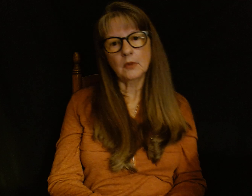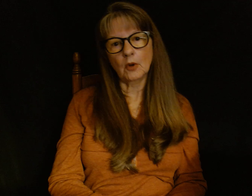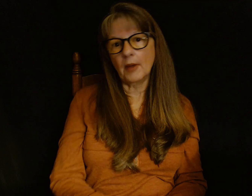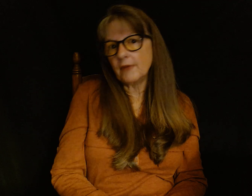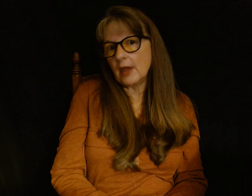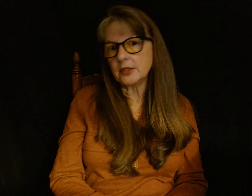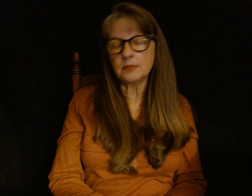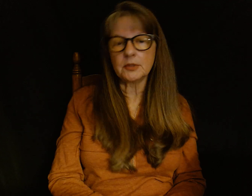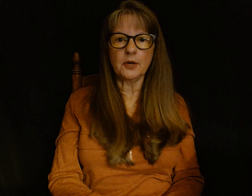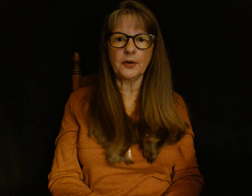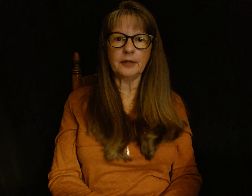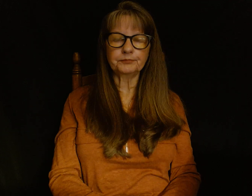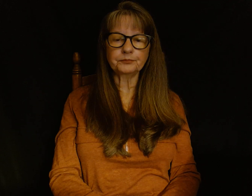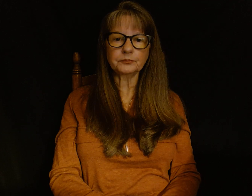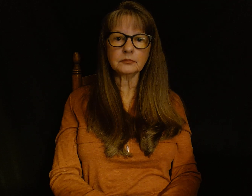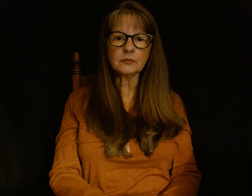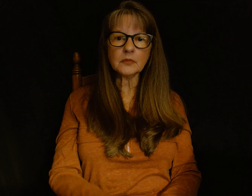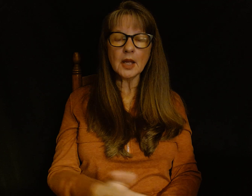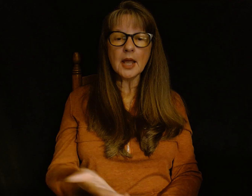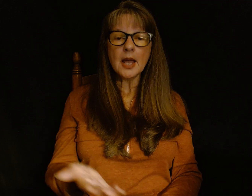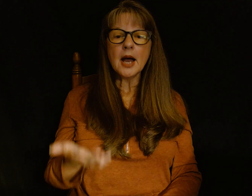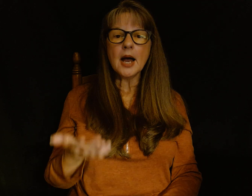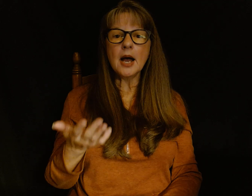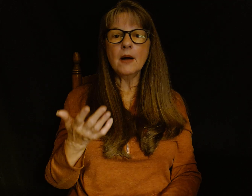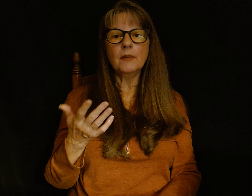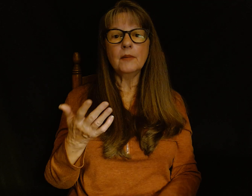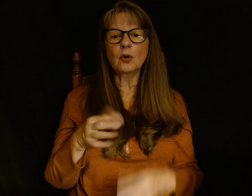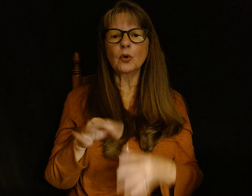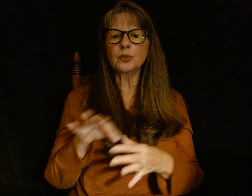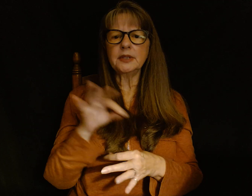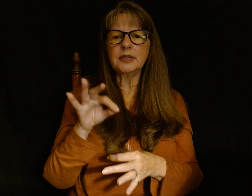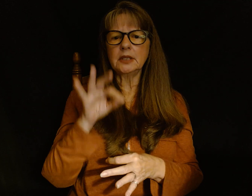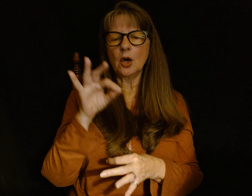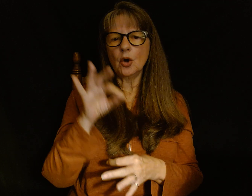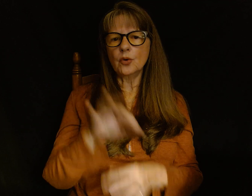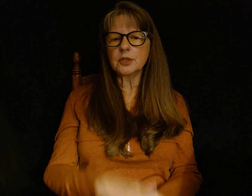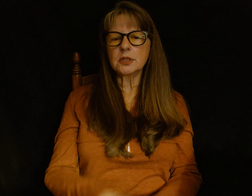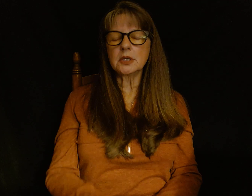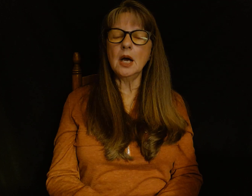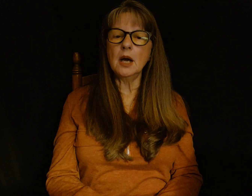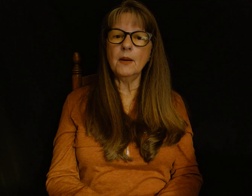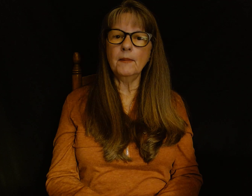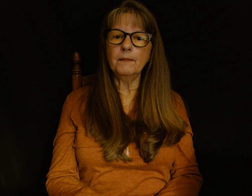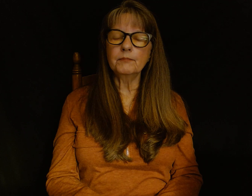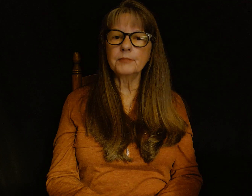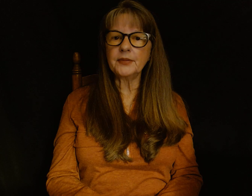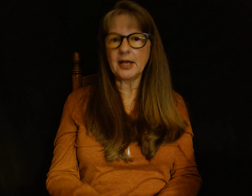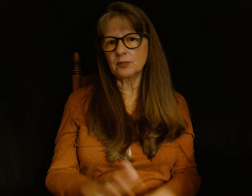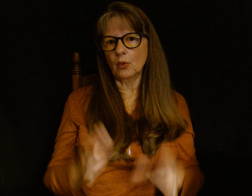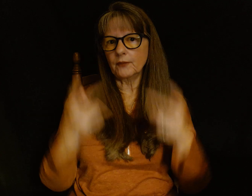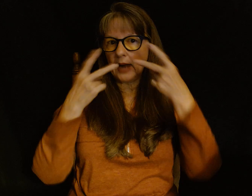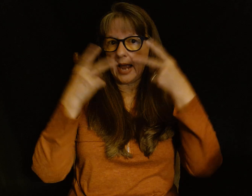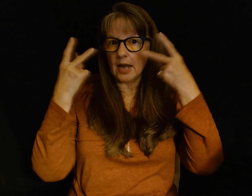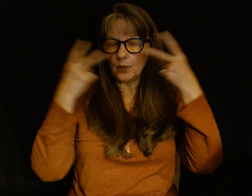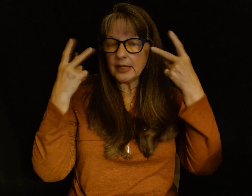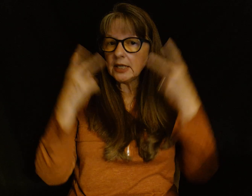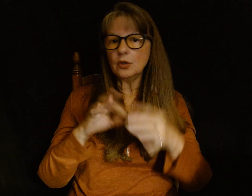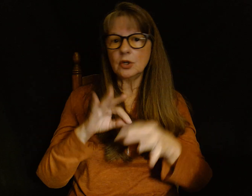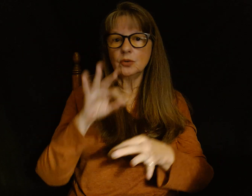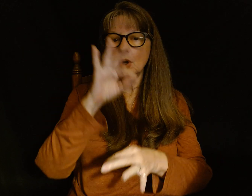my family cemetery. And of course, we already did ghost, but that's more for Halloween. You could do